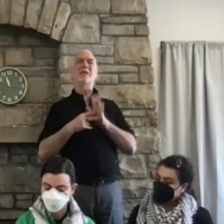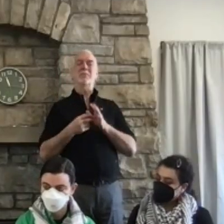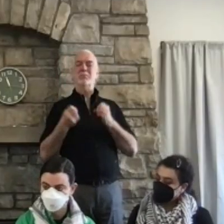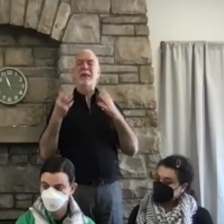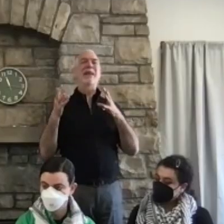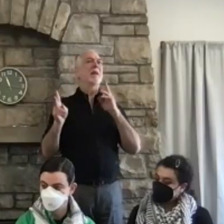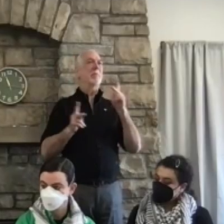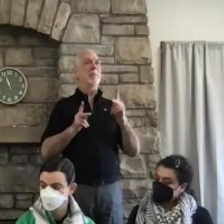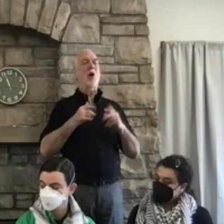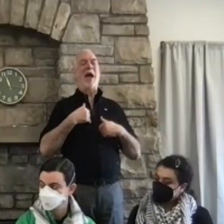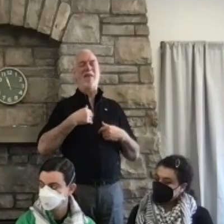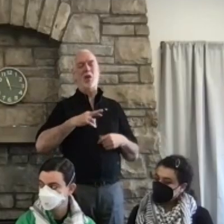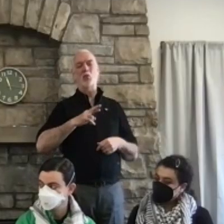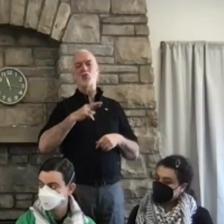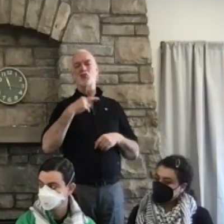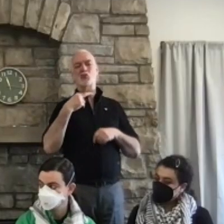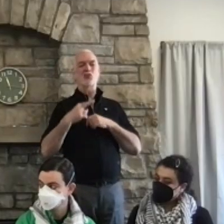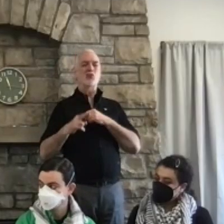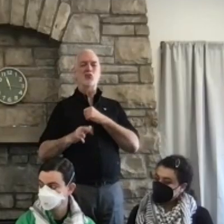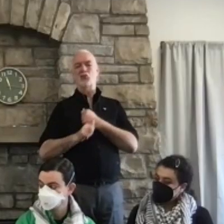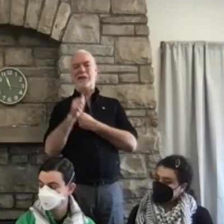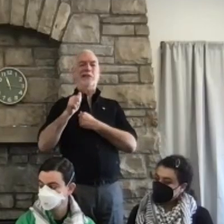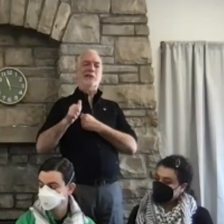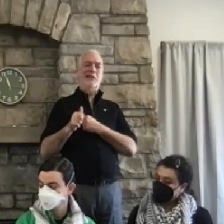for neglect, abuse, attempted erasure.